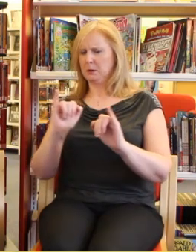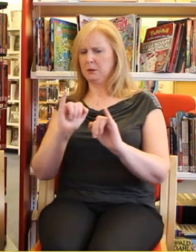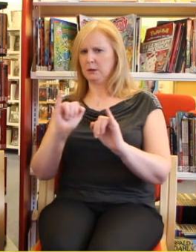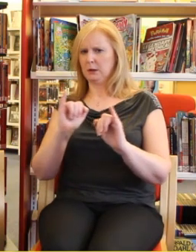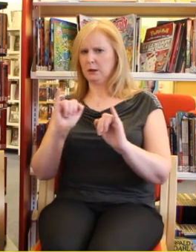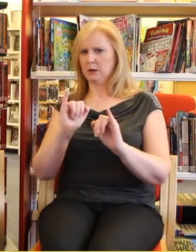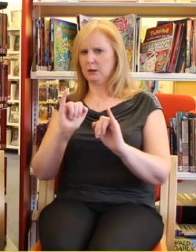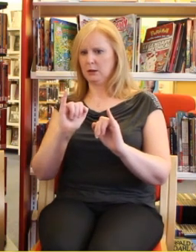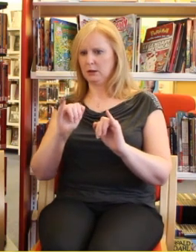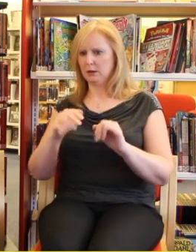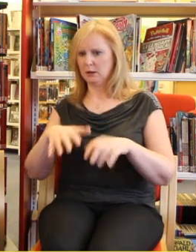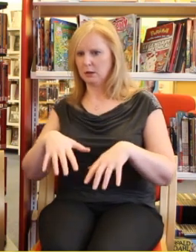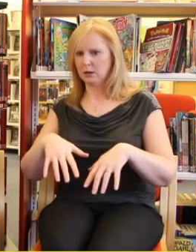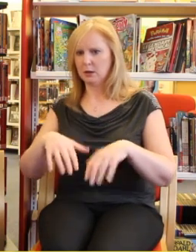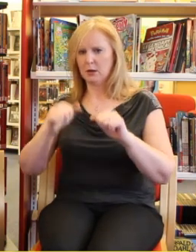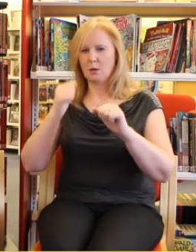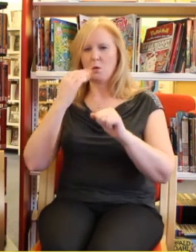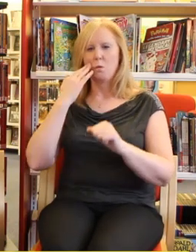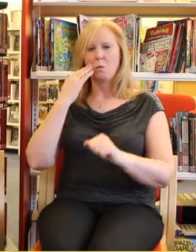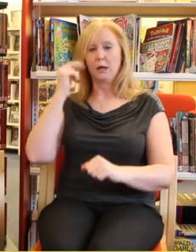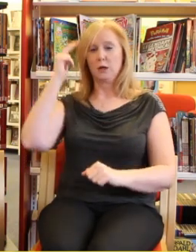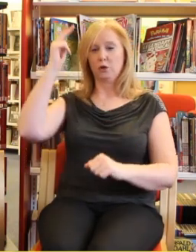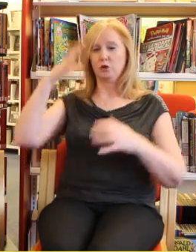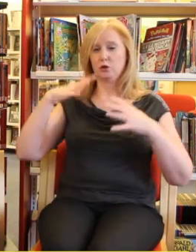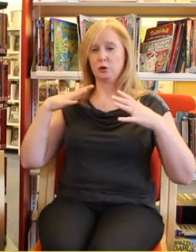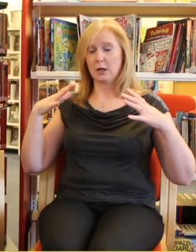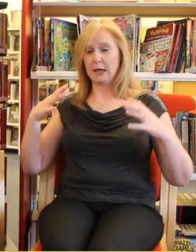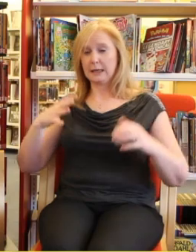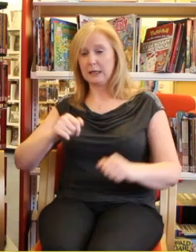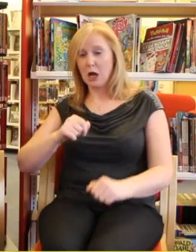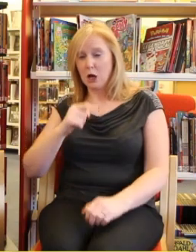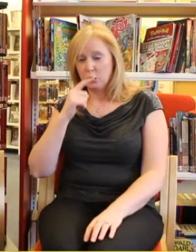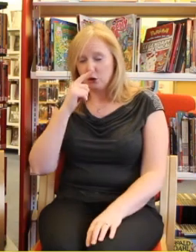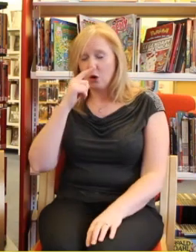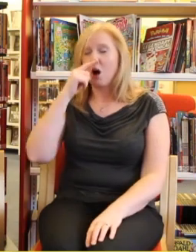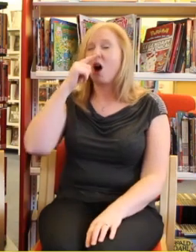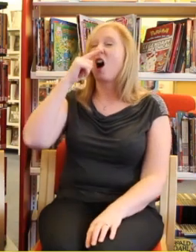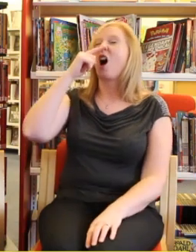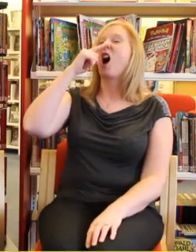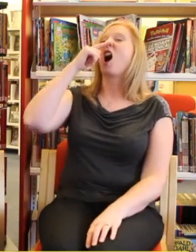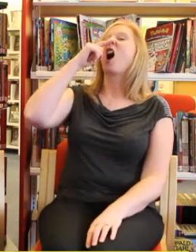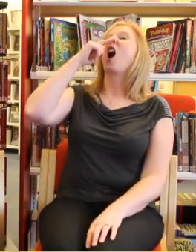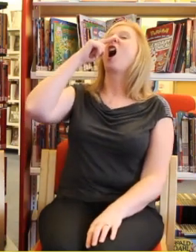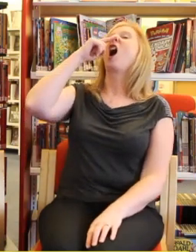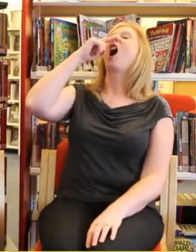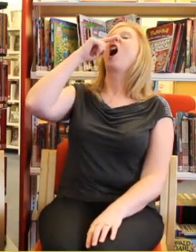began when the giant started to snore.